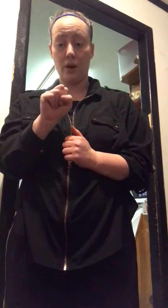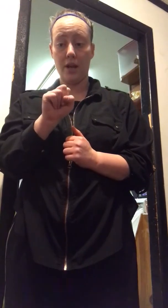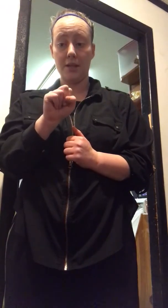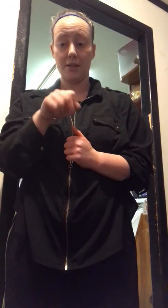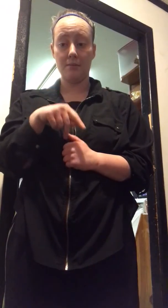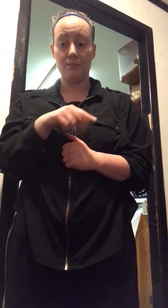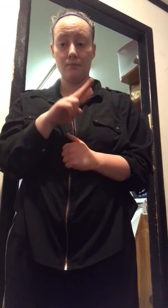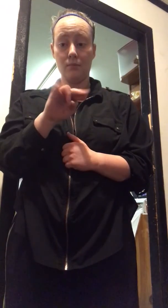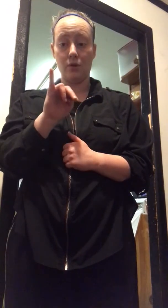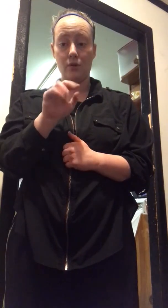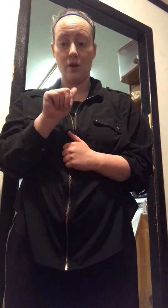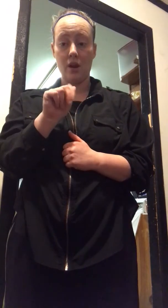is